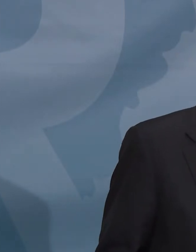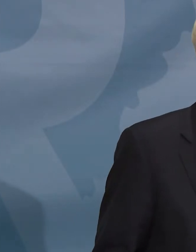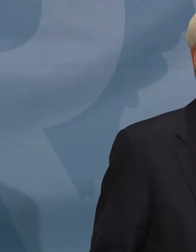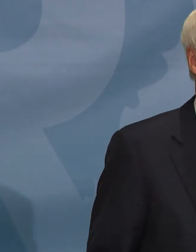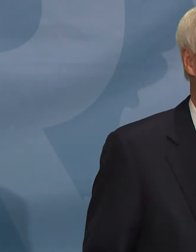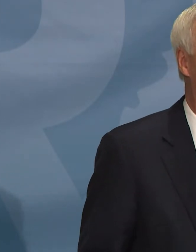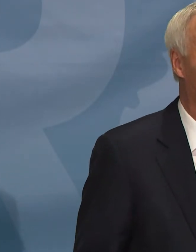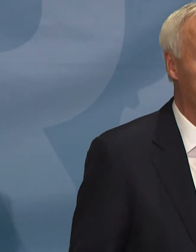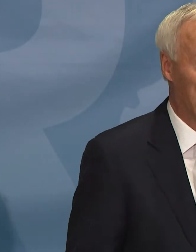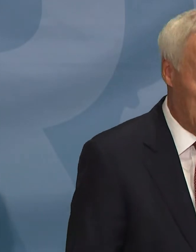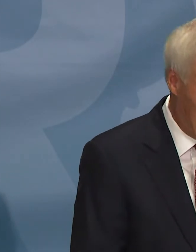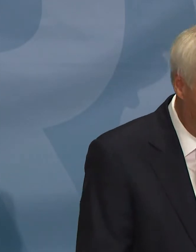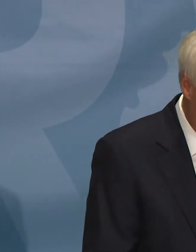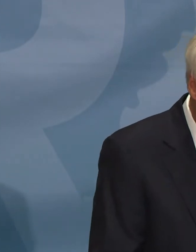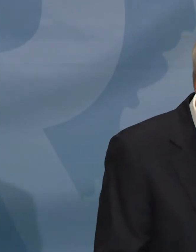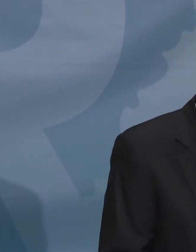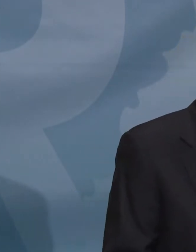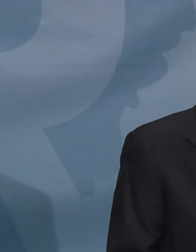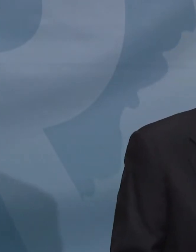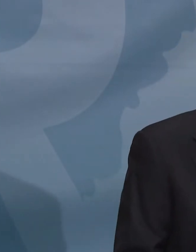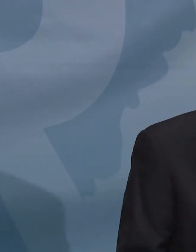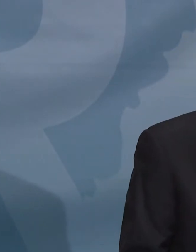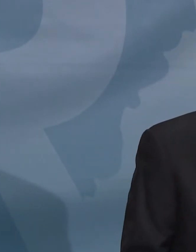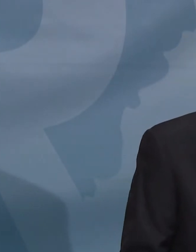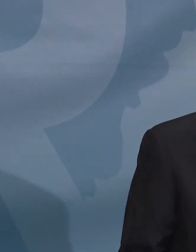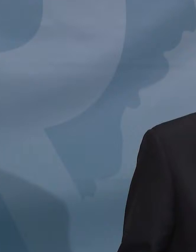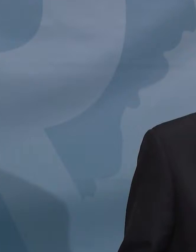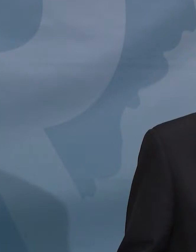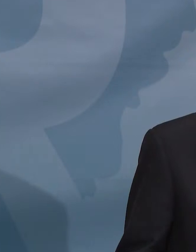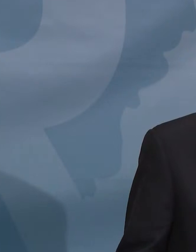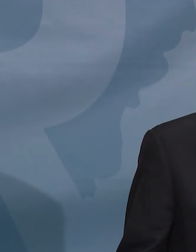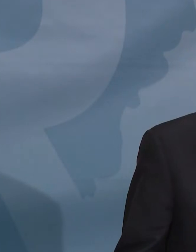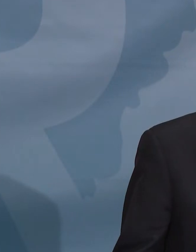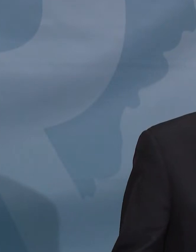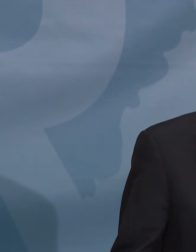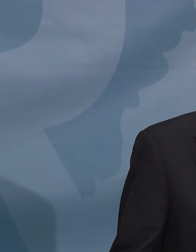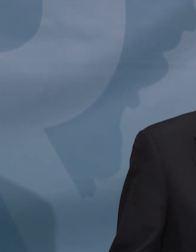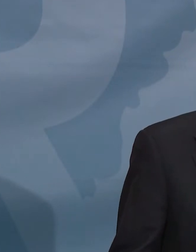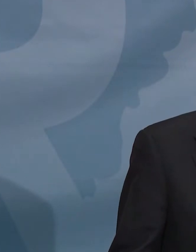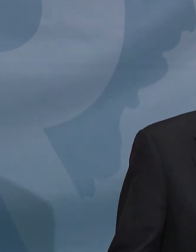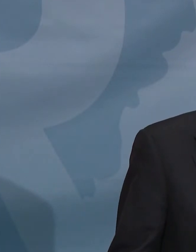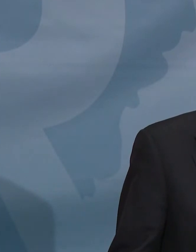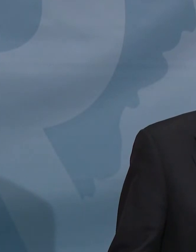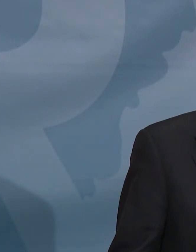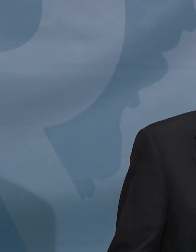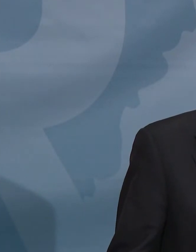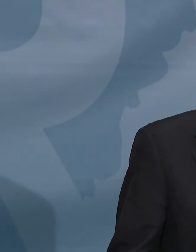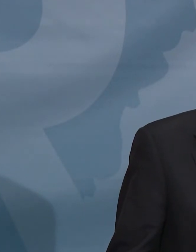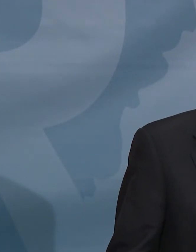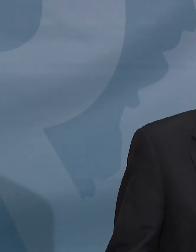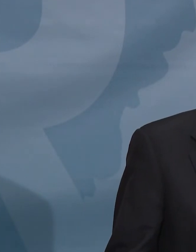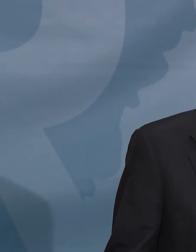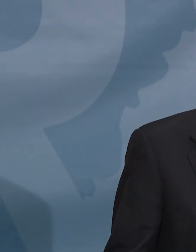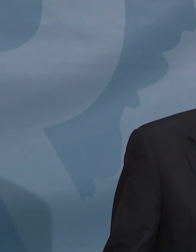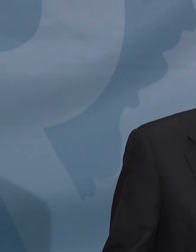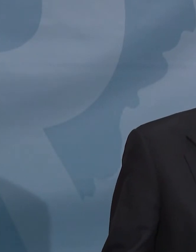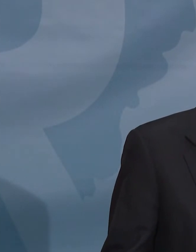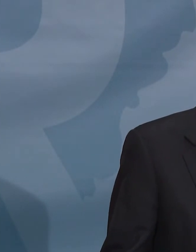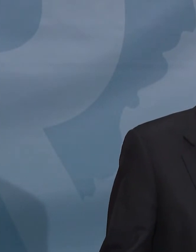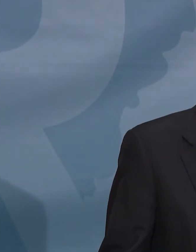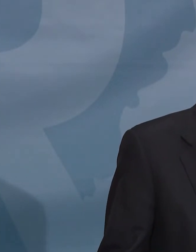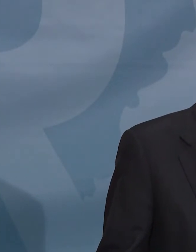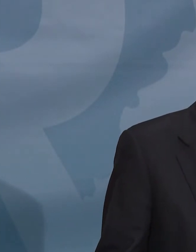38 newly hospitalized and 5 new additional on ventilators. In terms